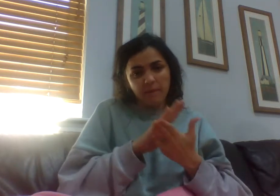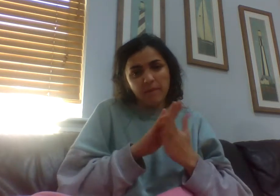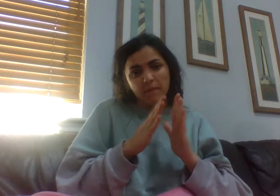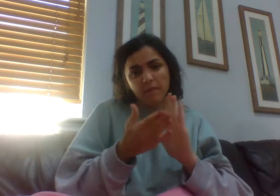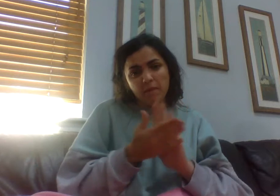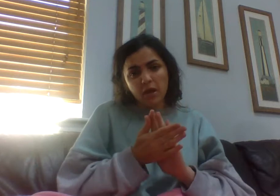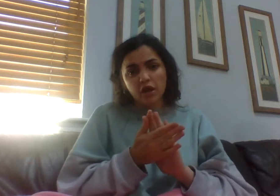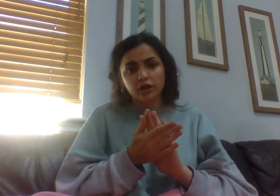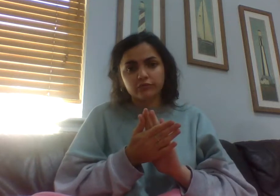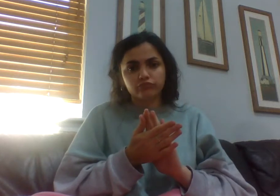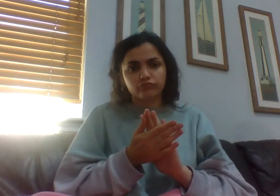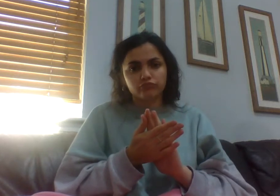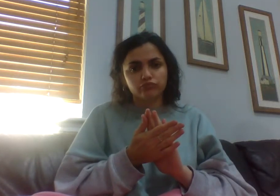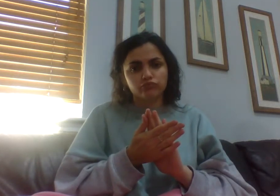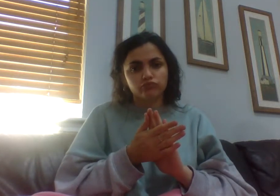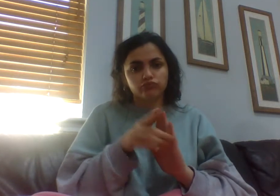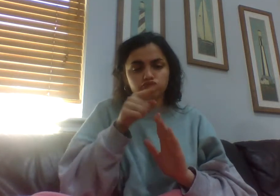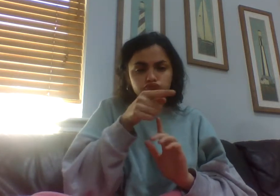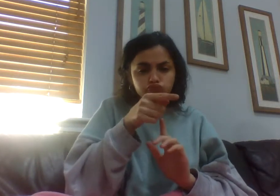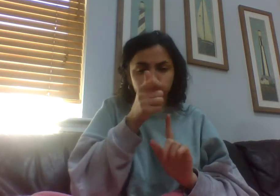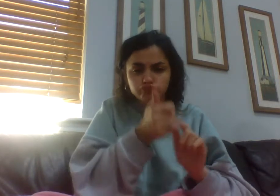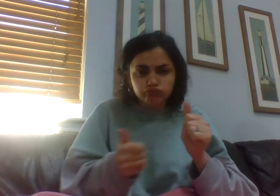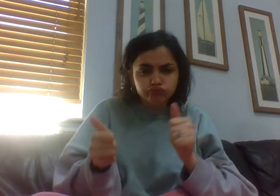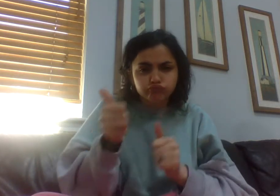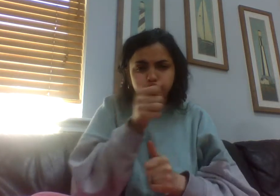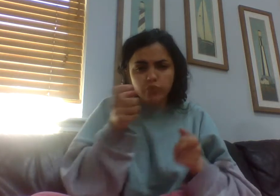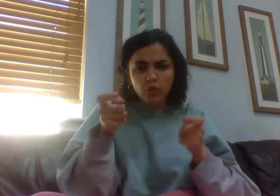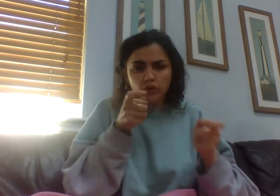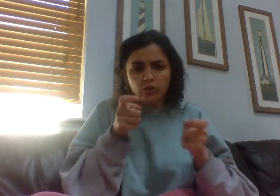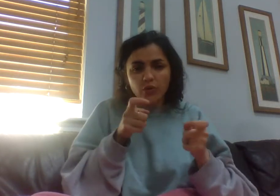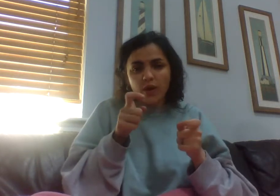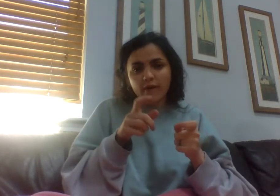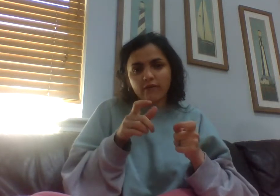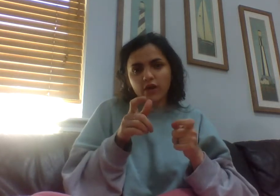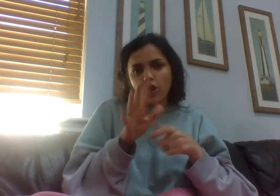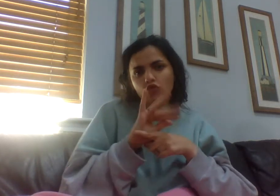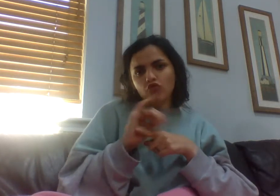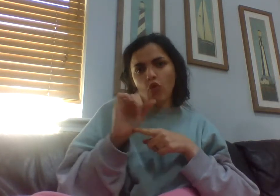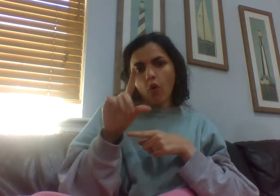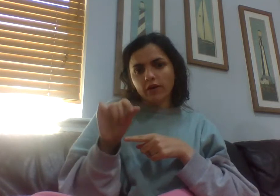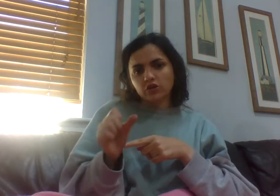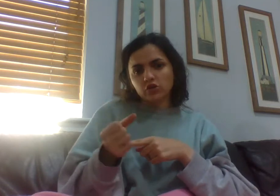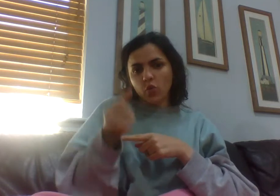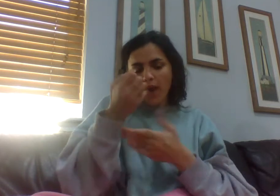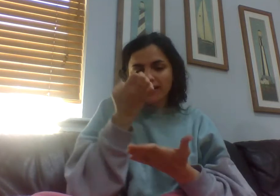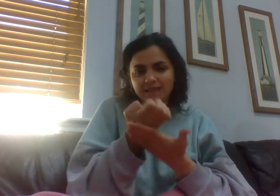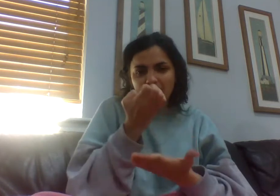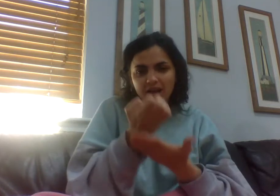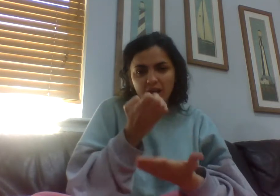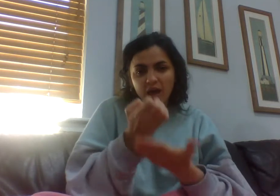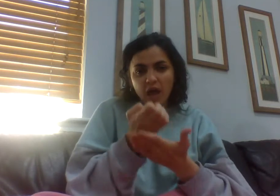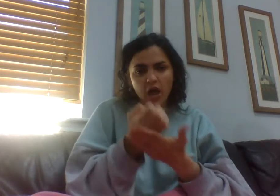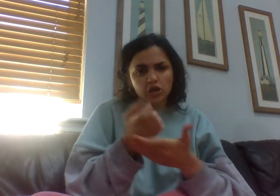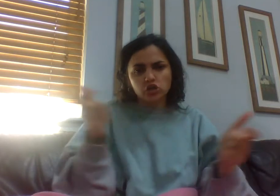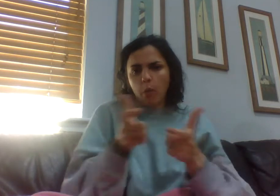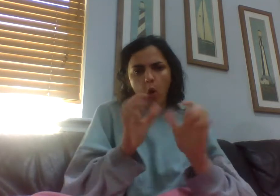In the 1920s, when the economy and the stock market was doing well for so many people, a small minority, right, a very small minority